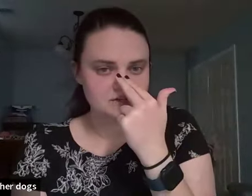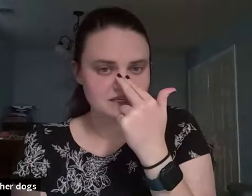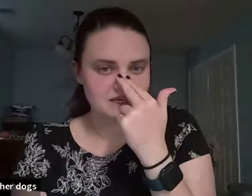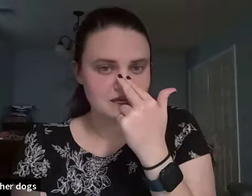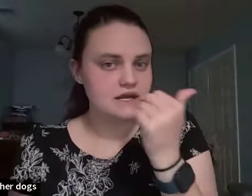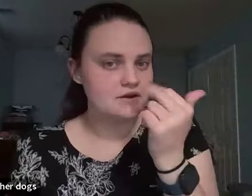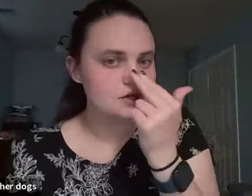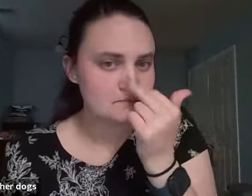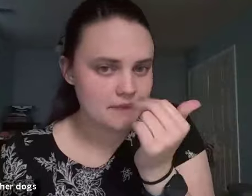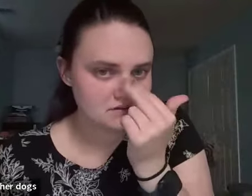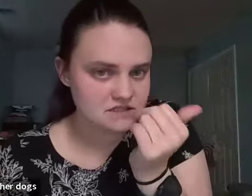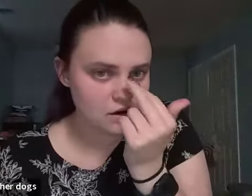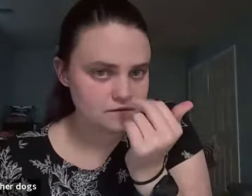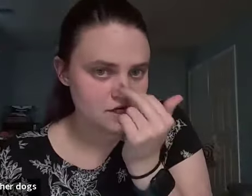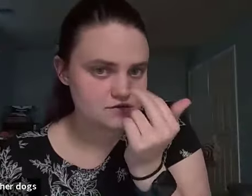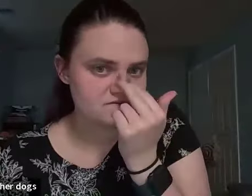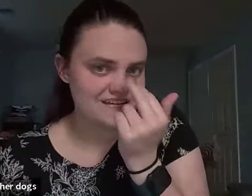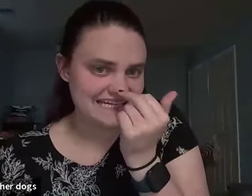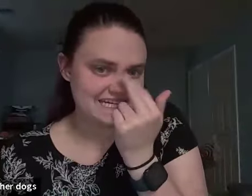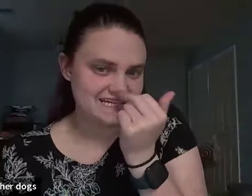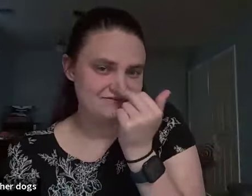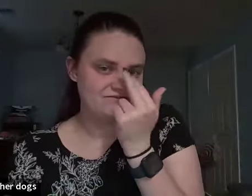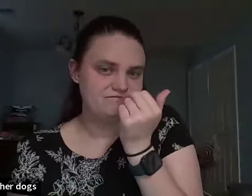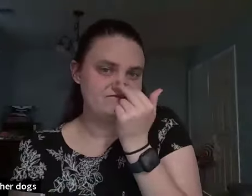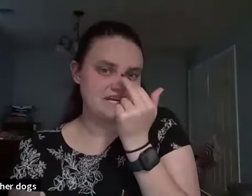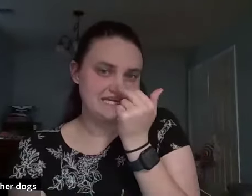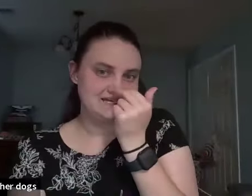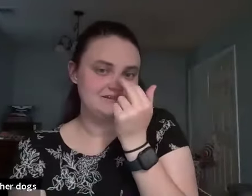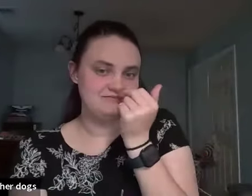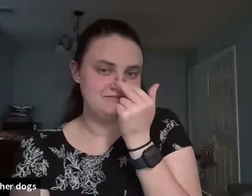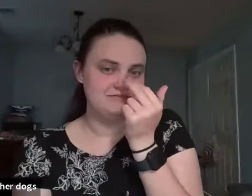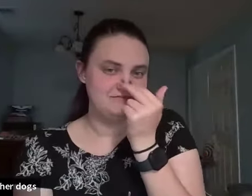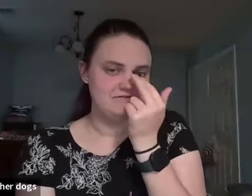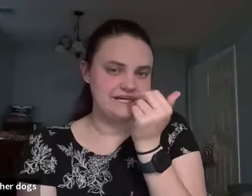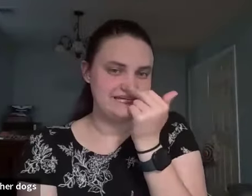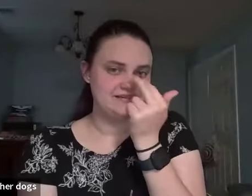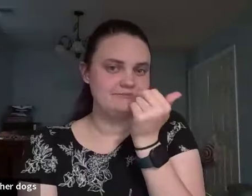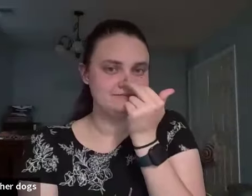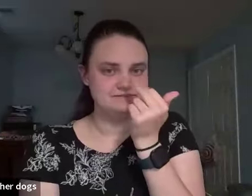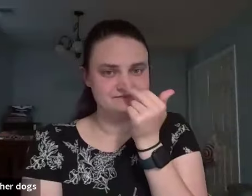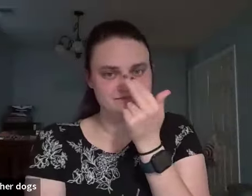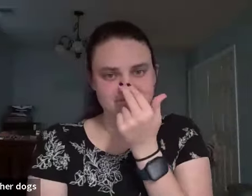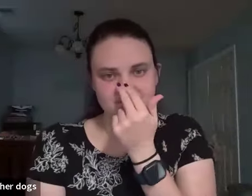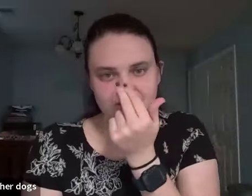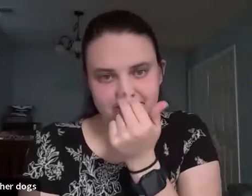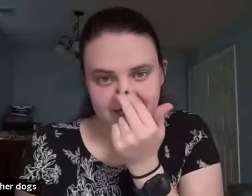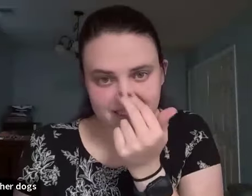nose again, but now you're gonna bounce it off your nose. Funny, funny, funny.